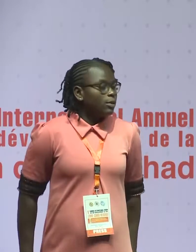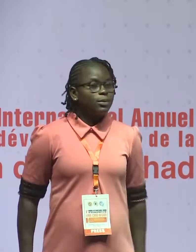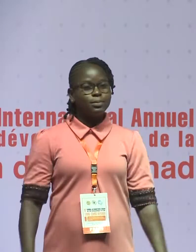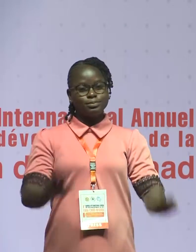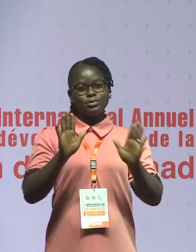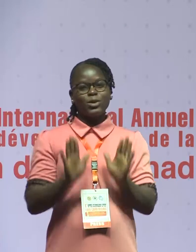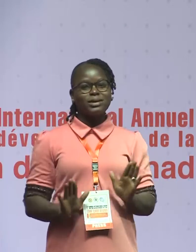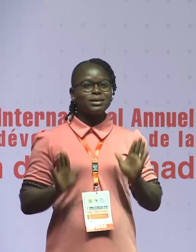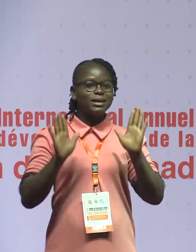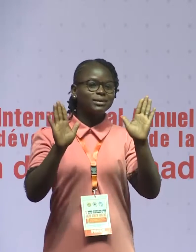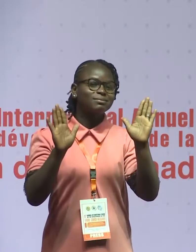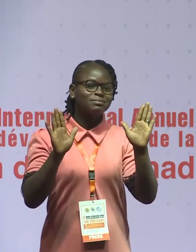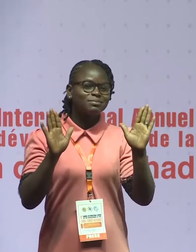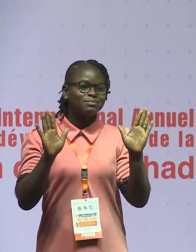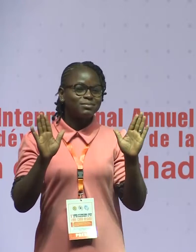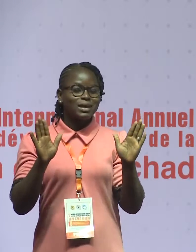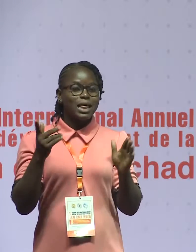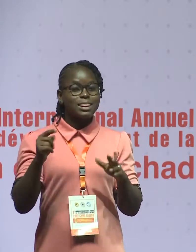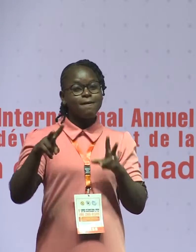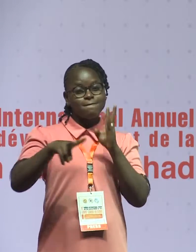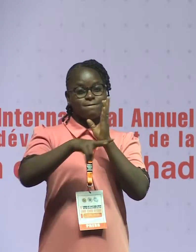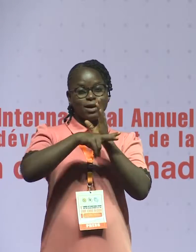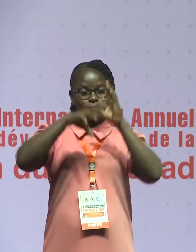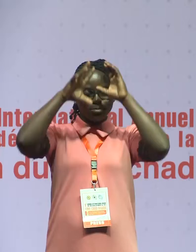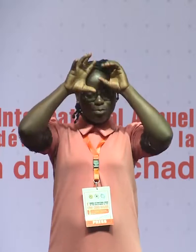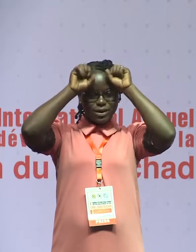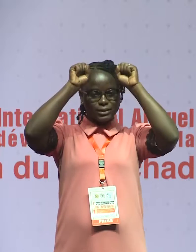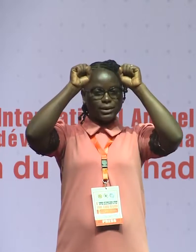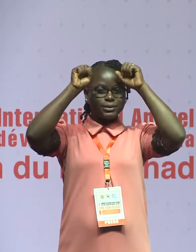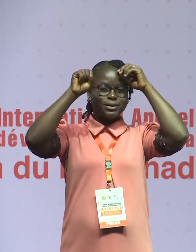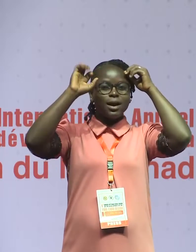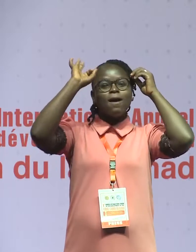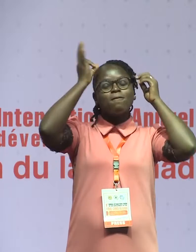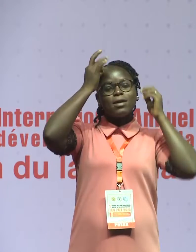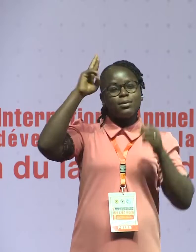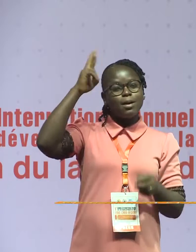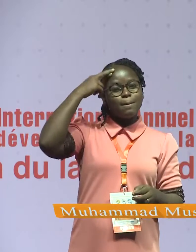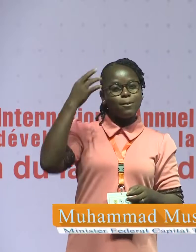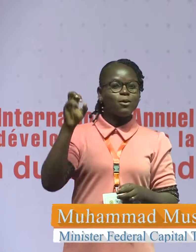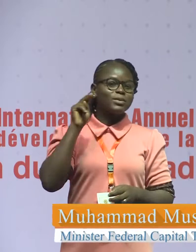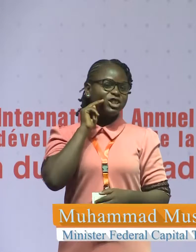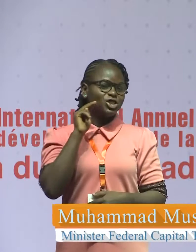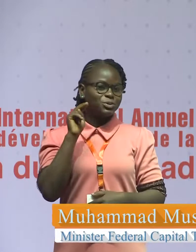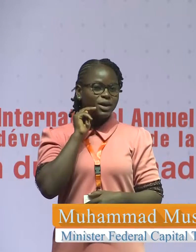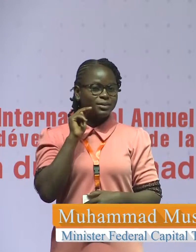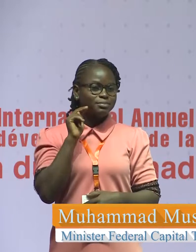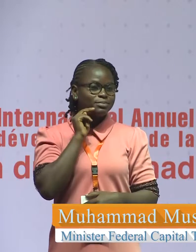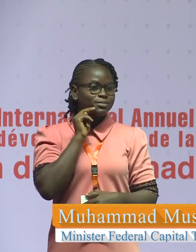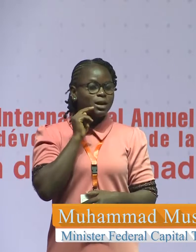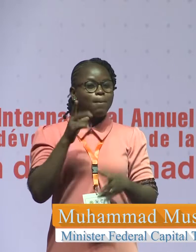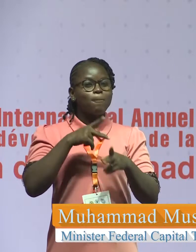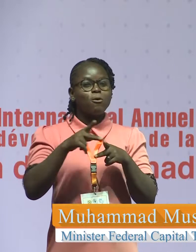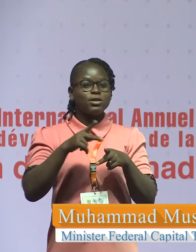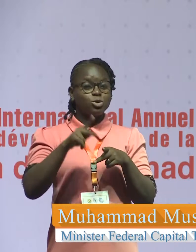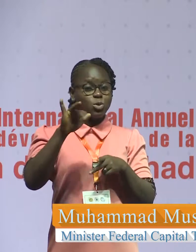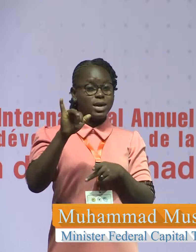Your Excellency, the Vice President, Federal Republic of Nigeria, Professor